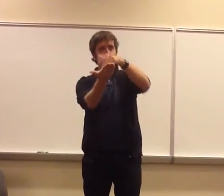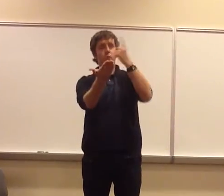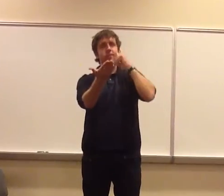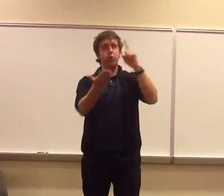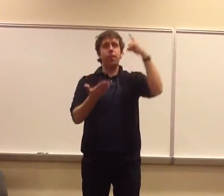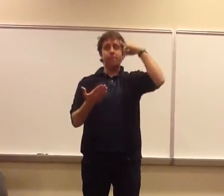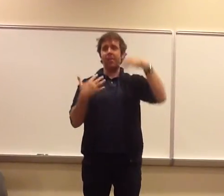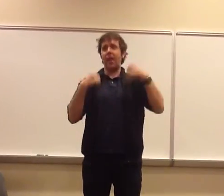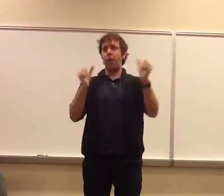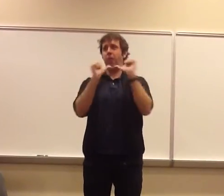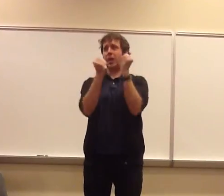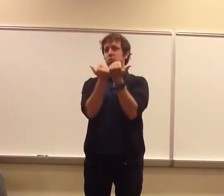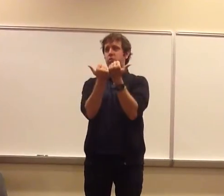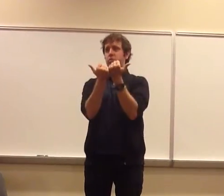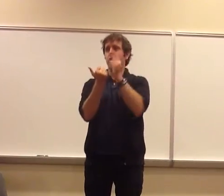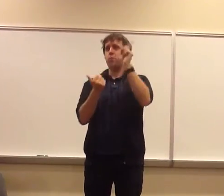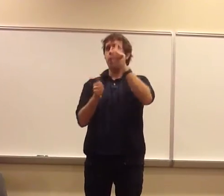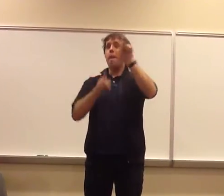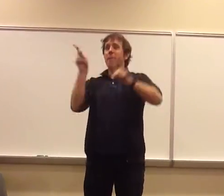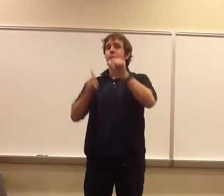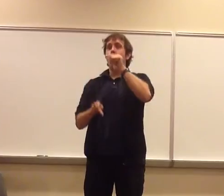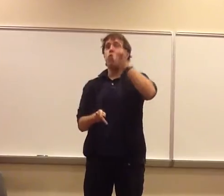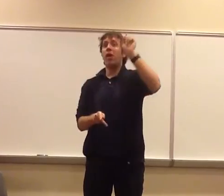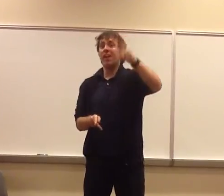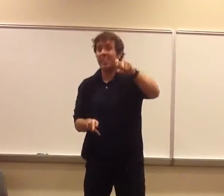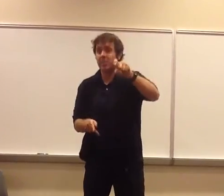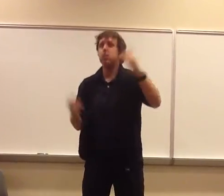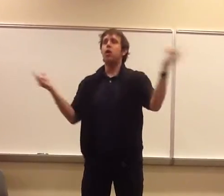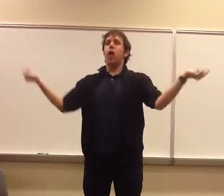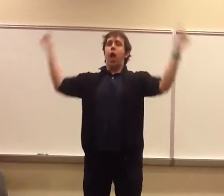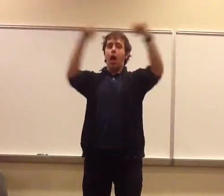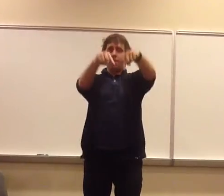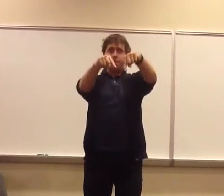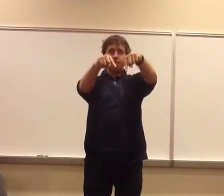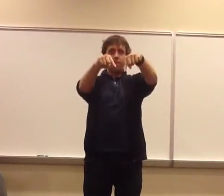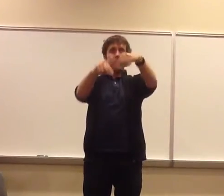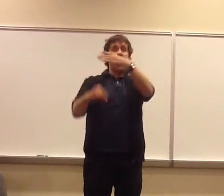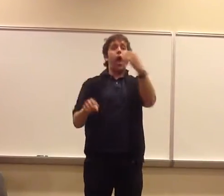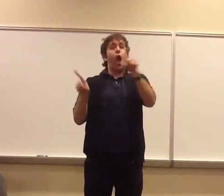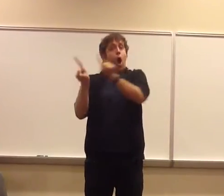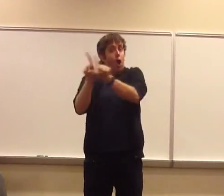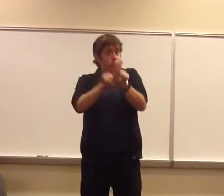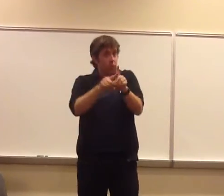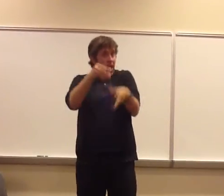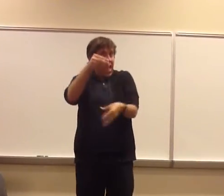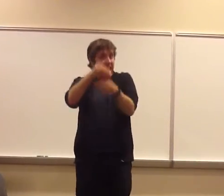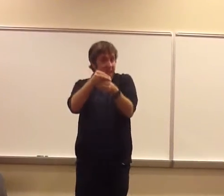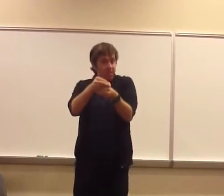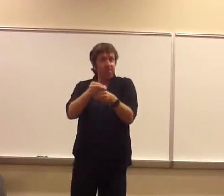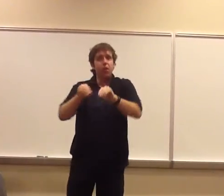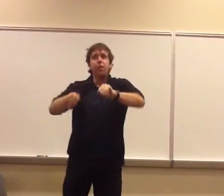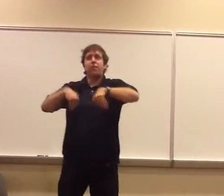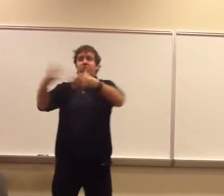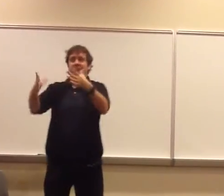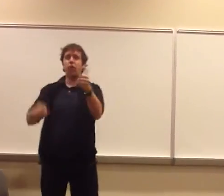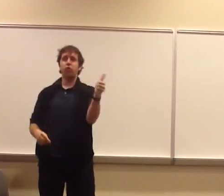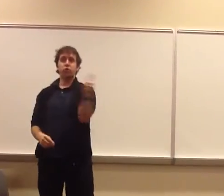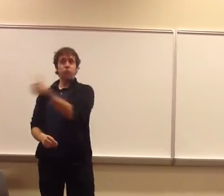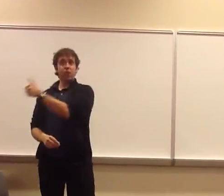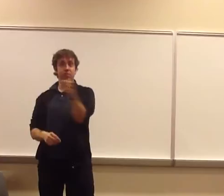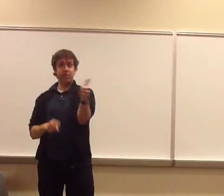also insufficient. I'm advocating for a center so that people could come together in a congregate